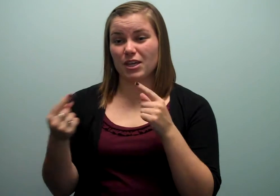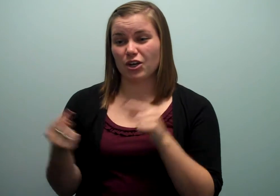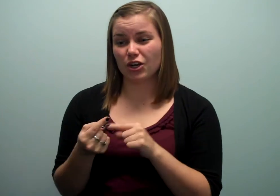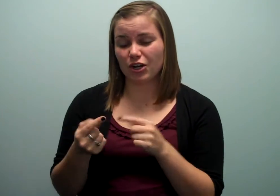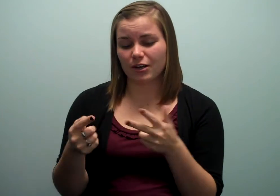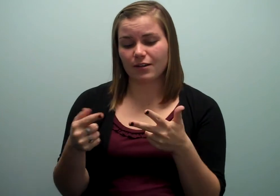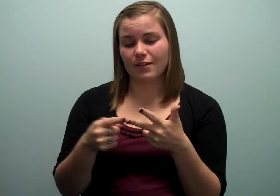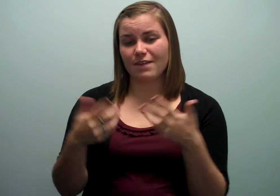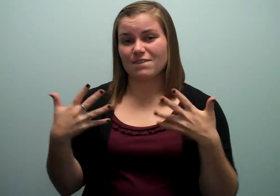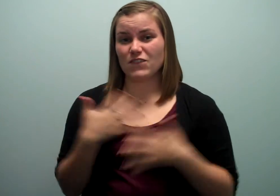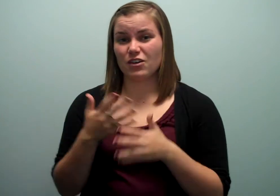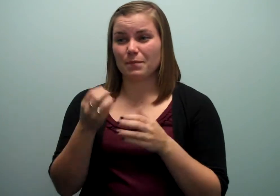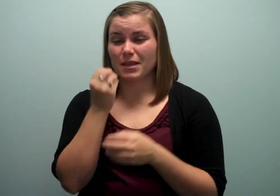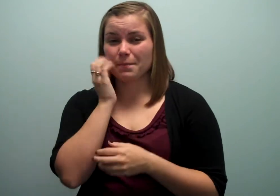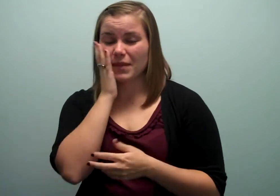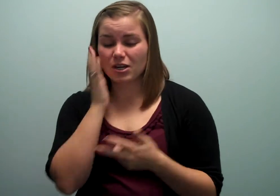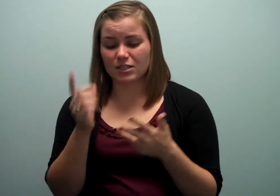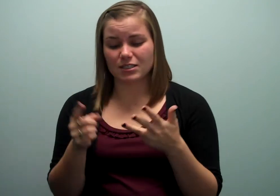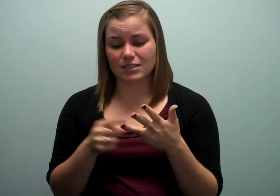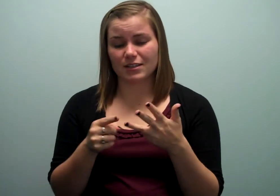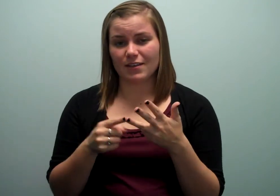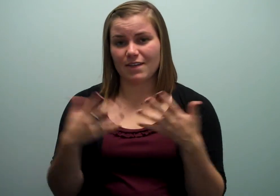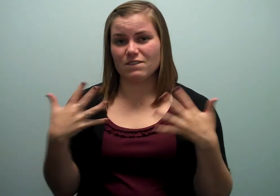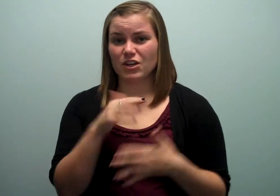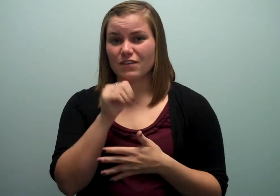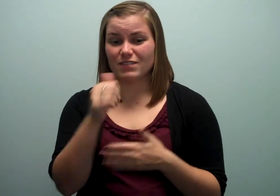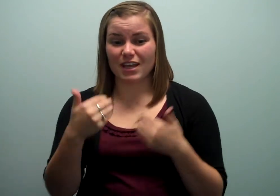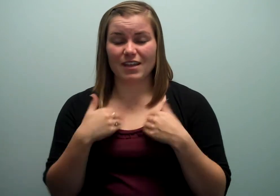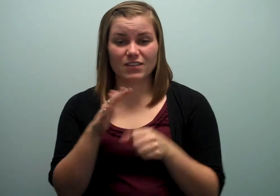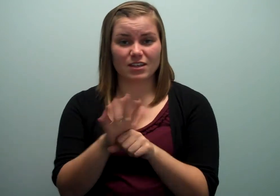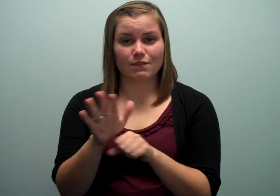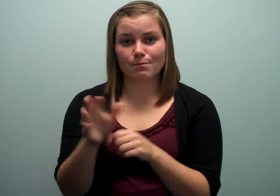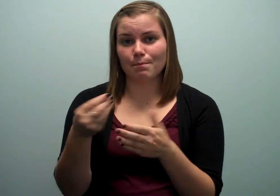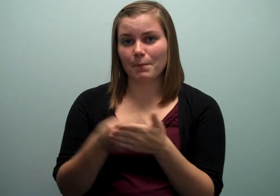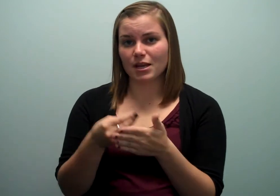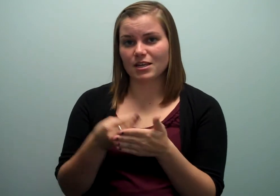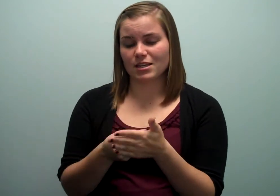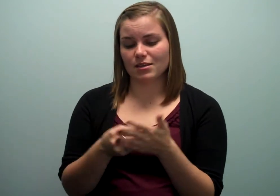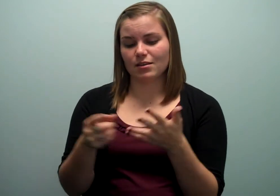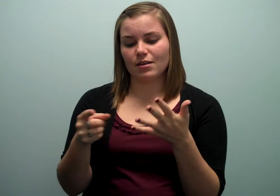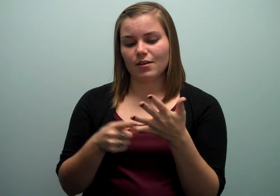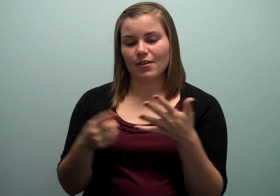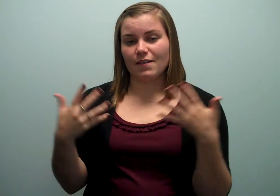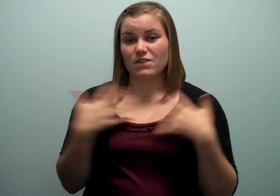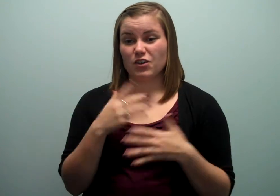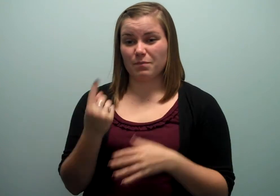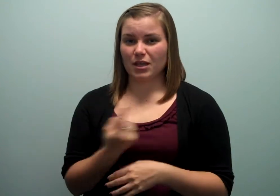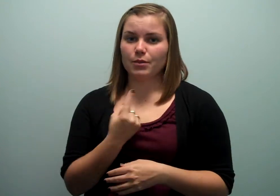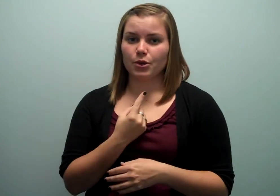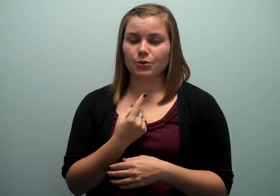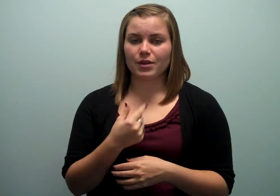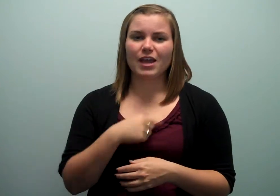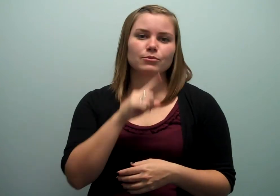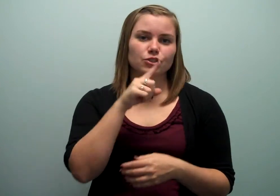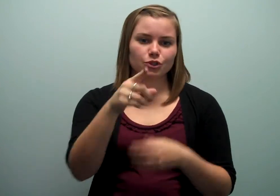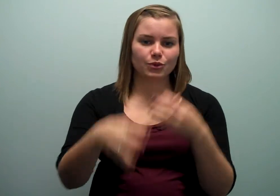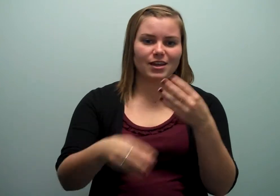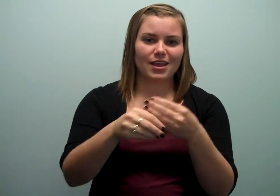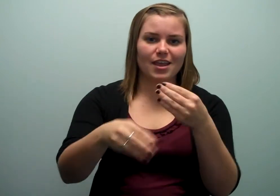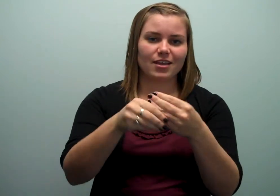being humiliated, fear of not having enough money, fear of being alone. I'm sure you could add to the list.